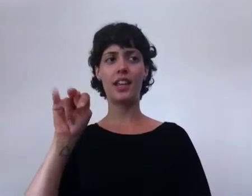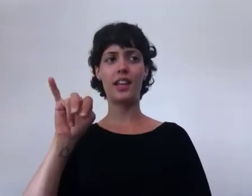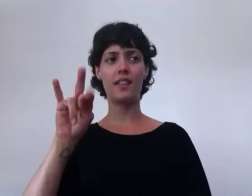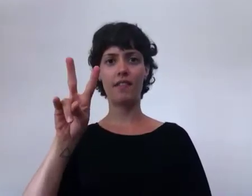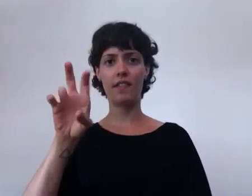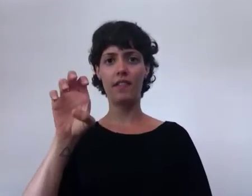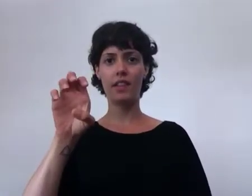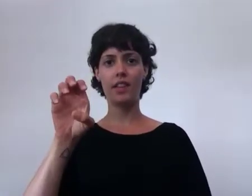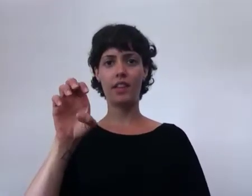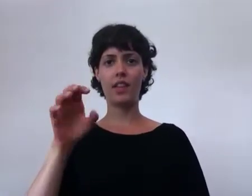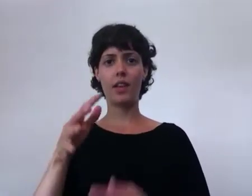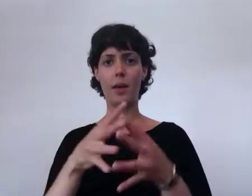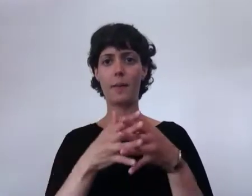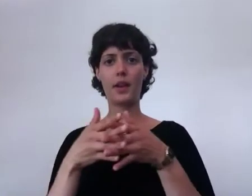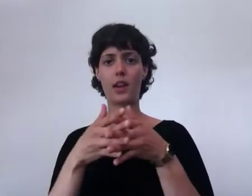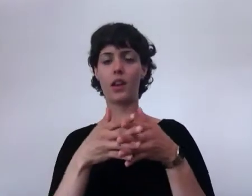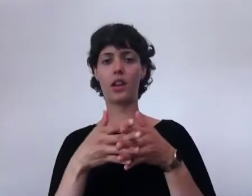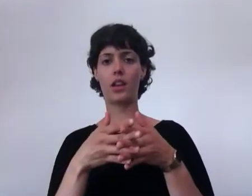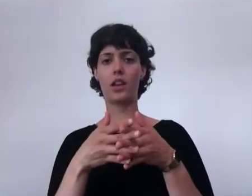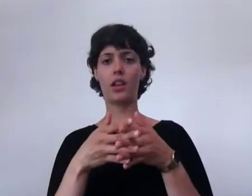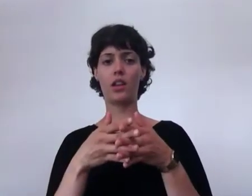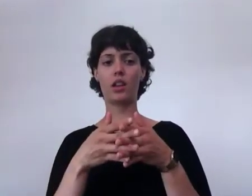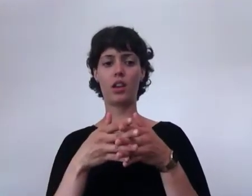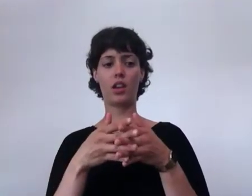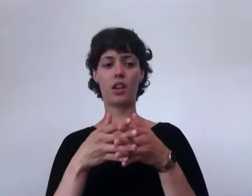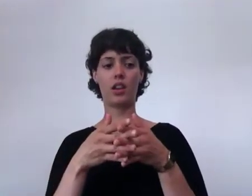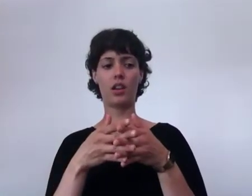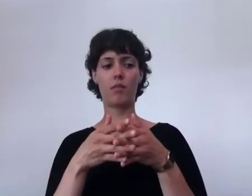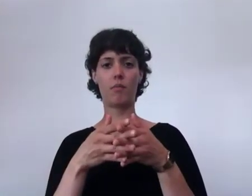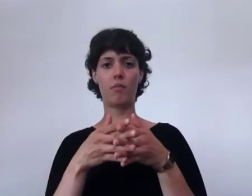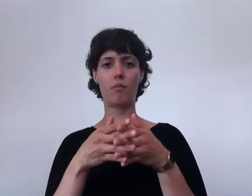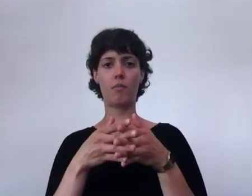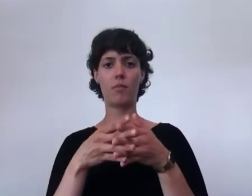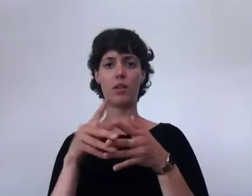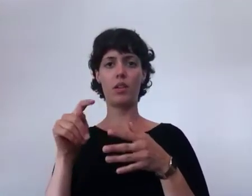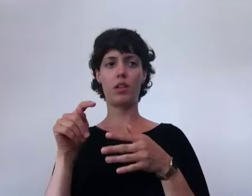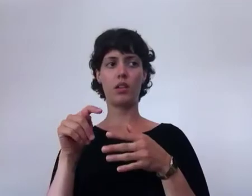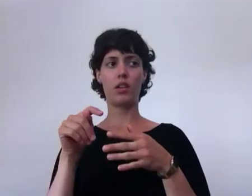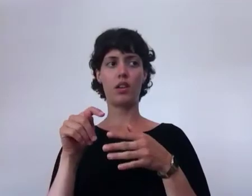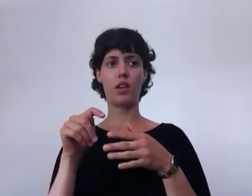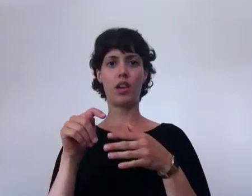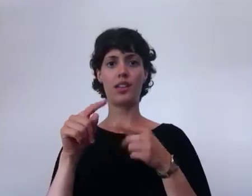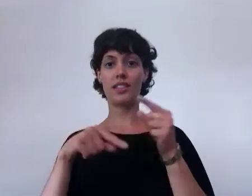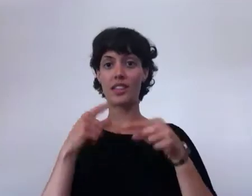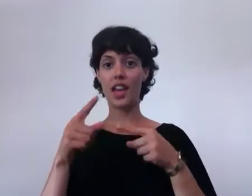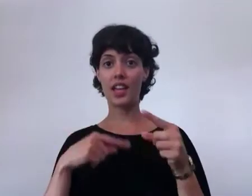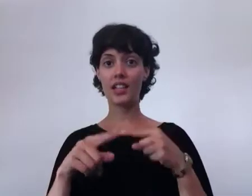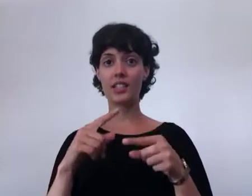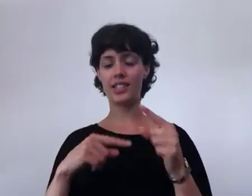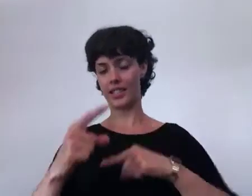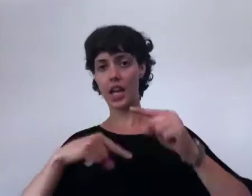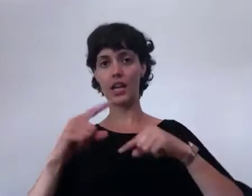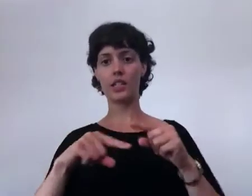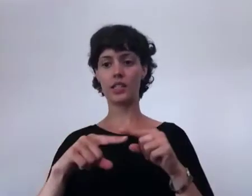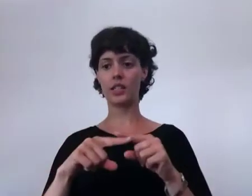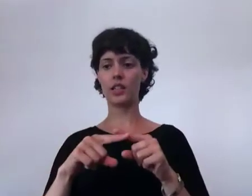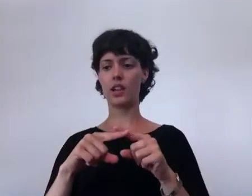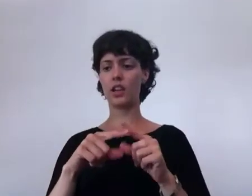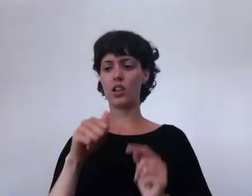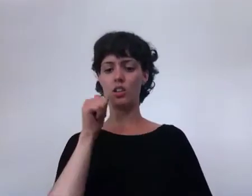imagine any rational person saying that the techniques are not working and that we should stop them.